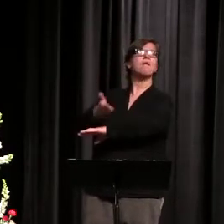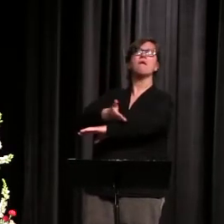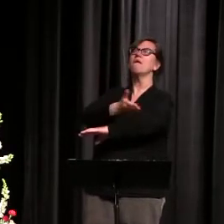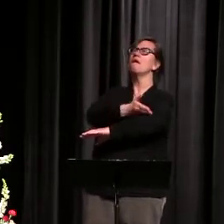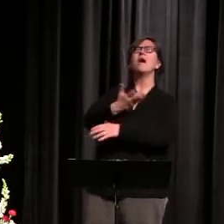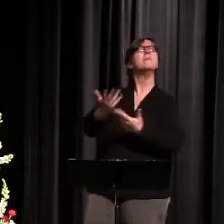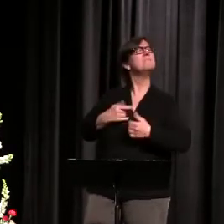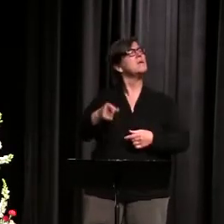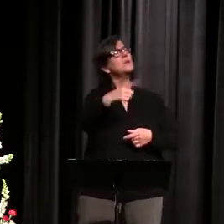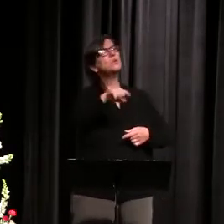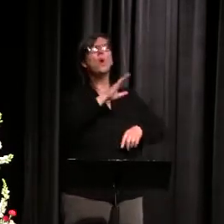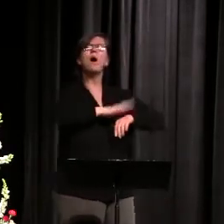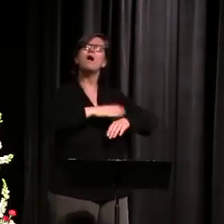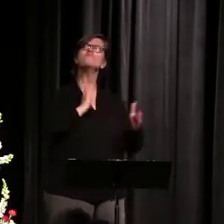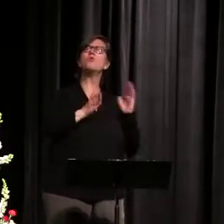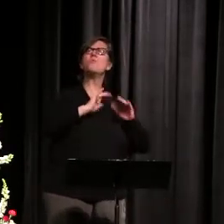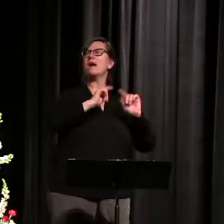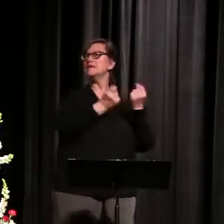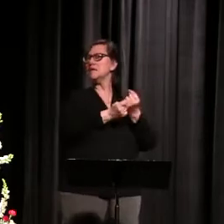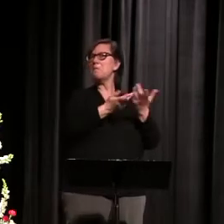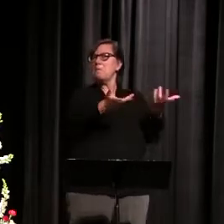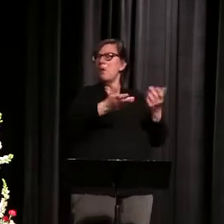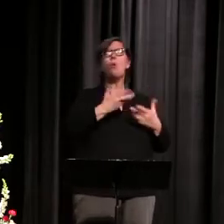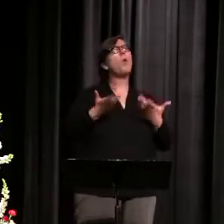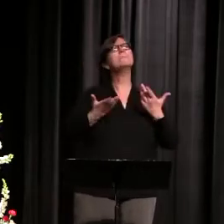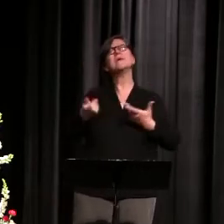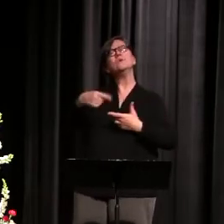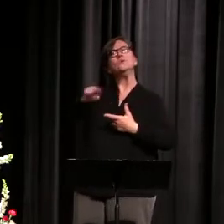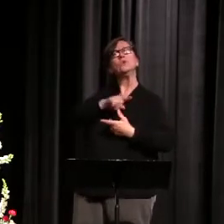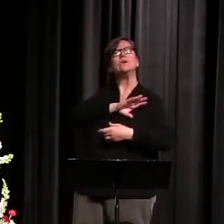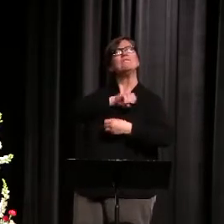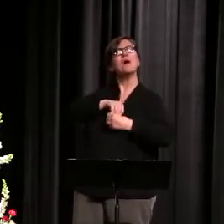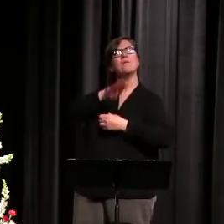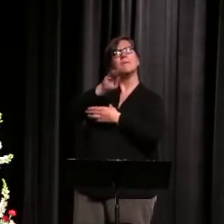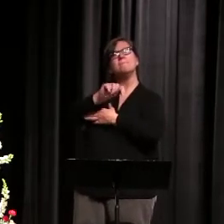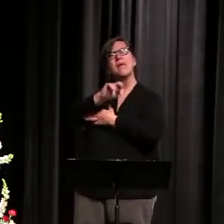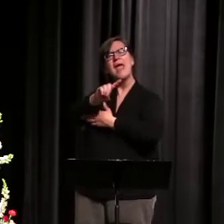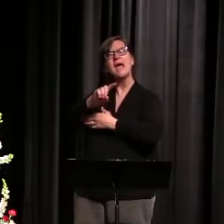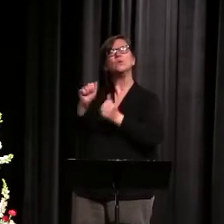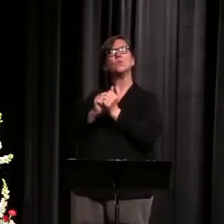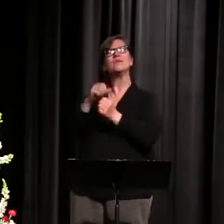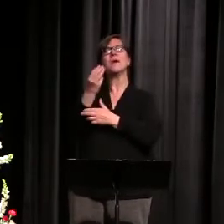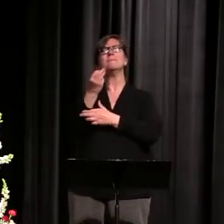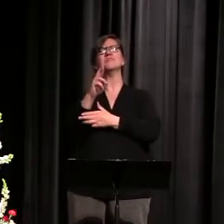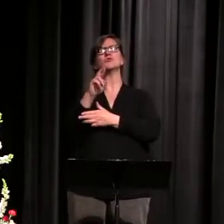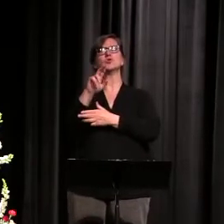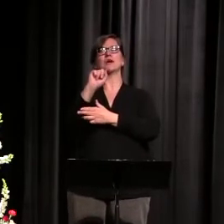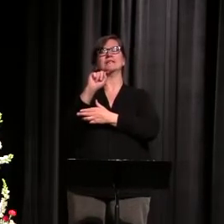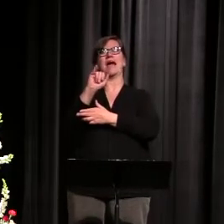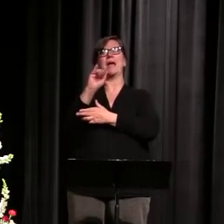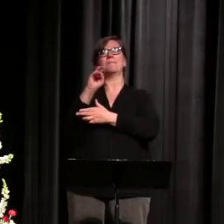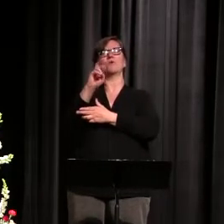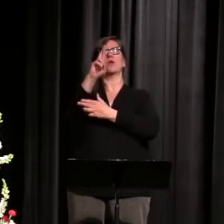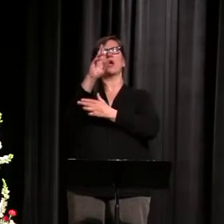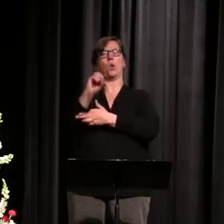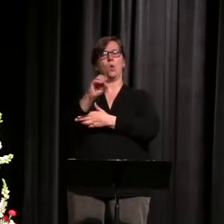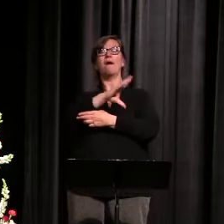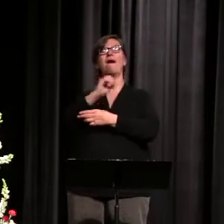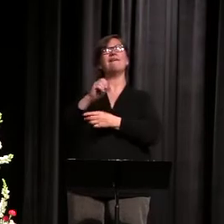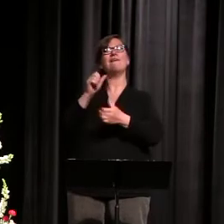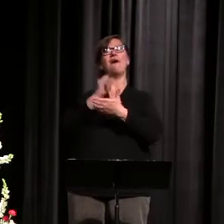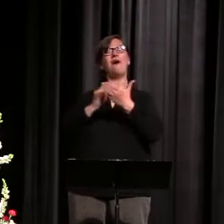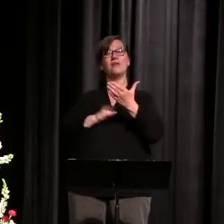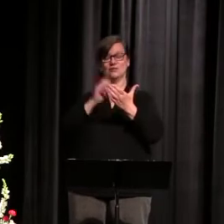designing robots I couldn't even fathom trying to make, or the band program with Mr. Tiberio, and the arts program where people, especially ones in our